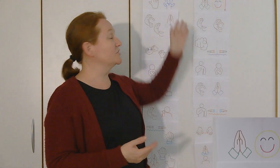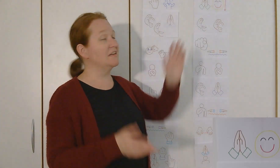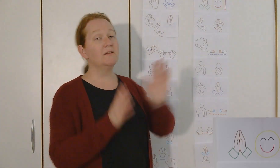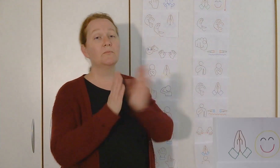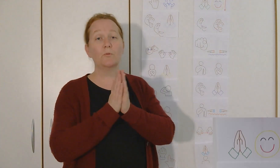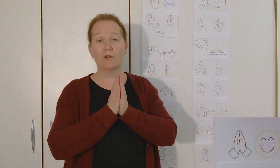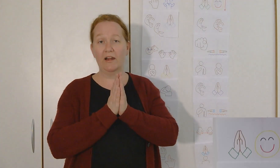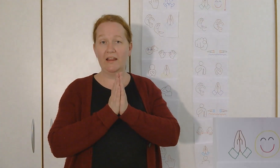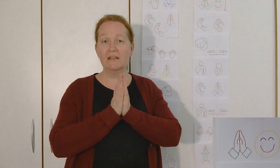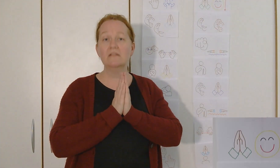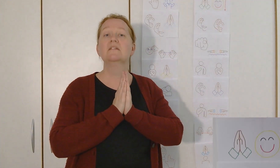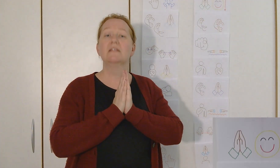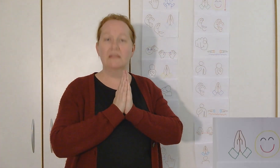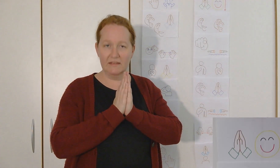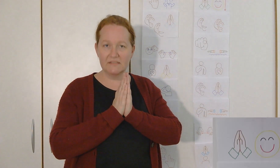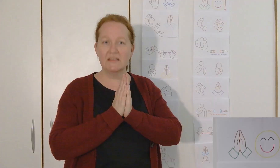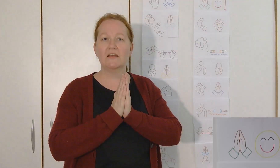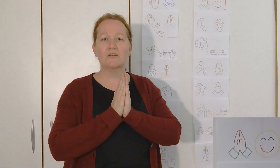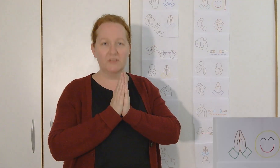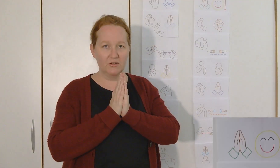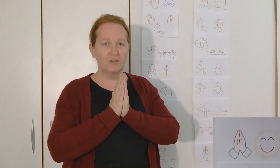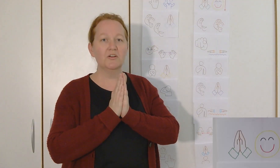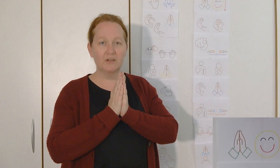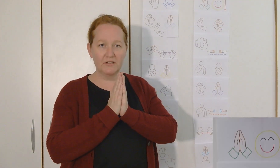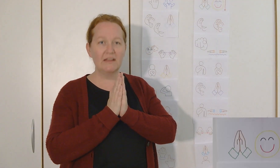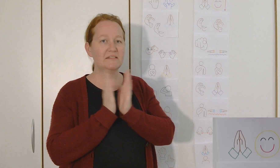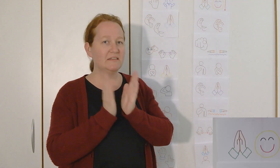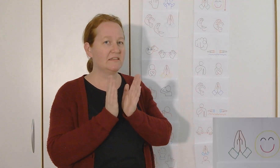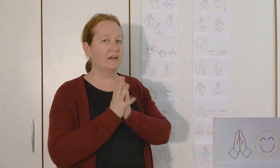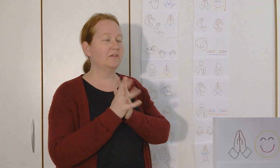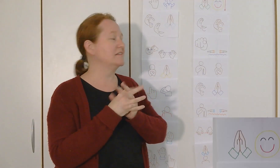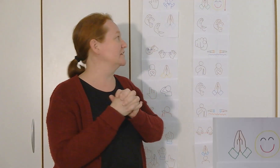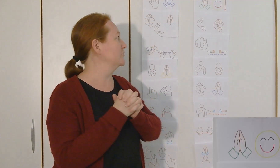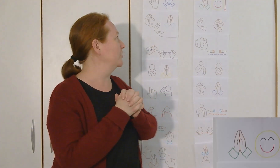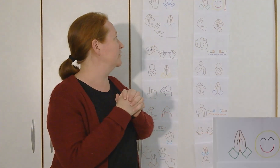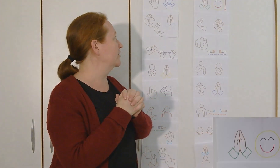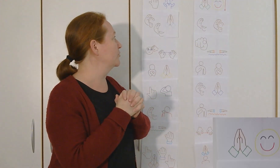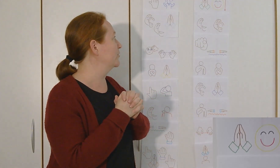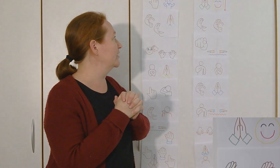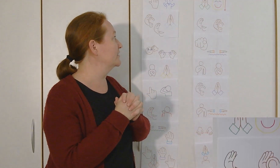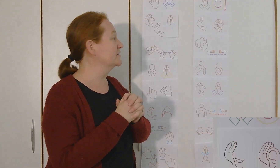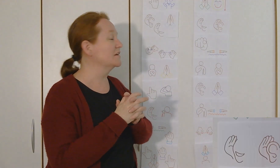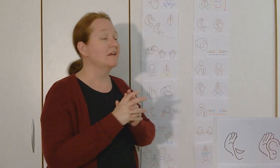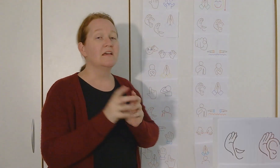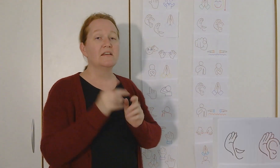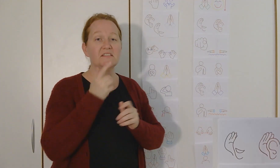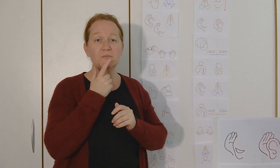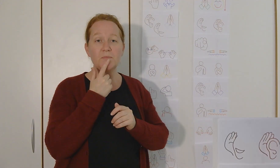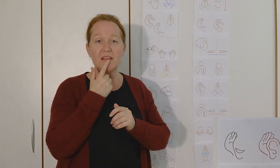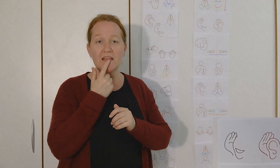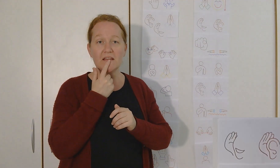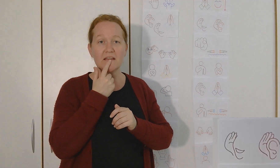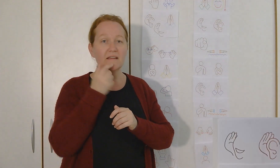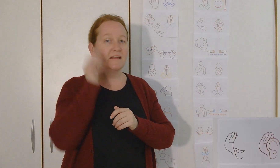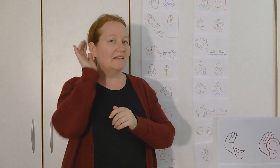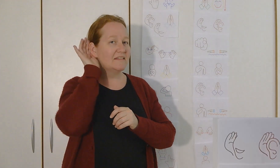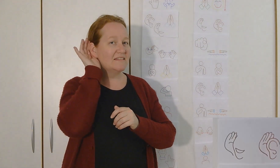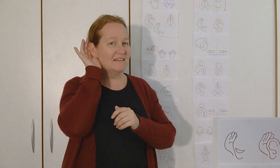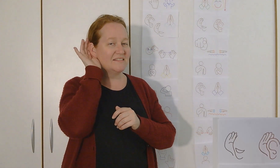firstly, pray, he is there. You're going to nod, yes, he's there. He's hearing your prayers. Speak, he is